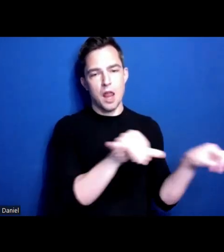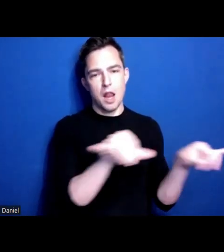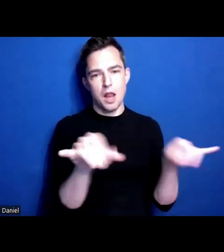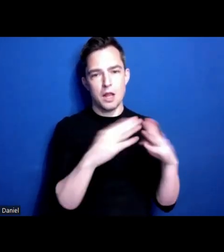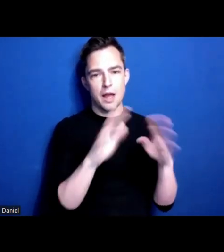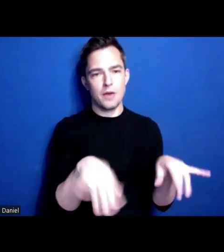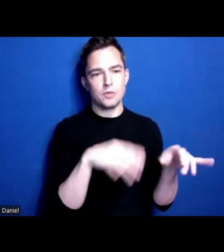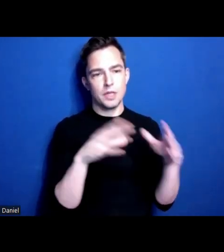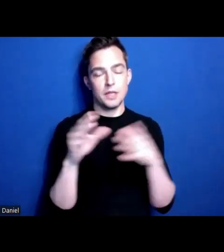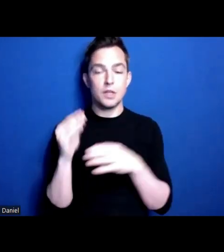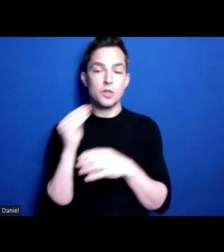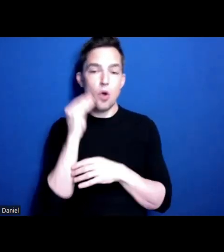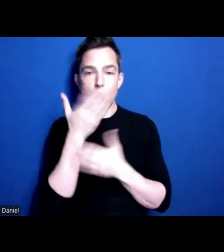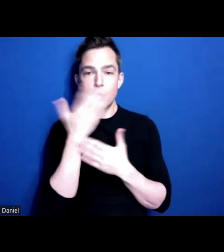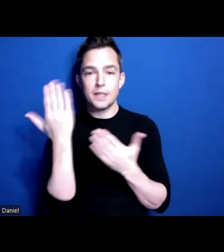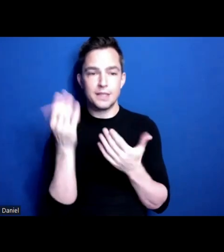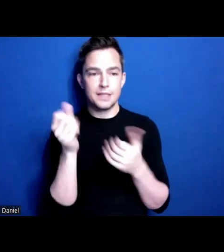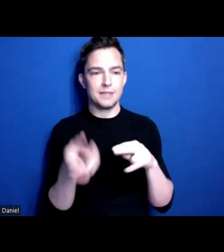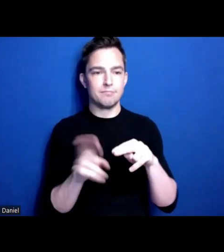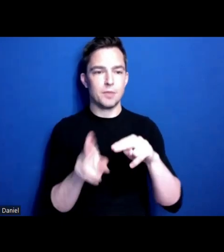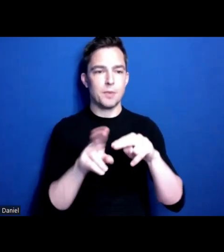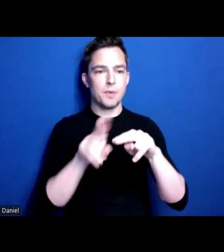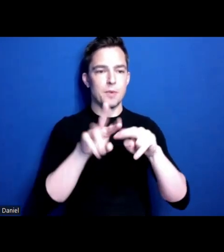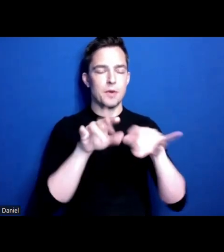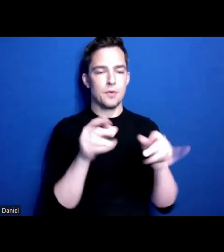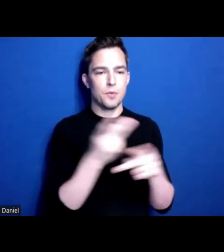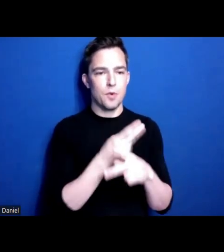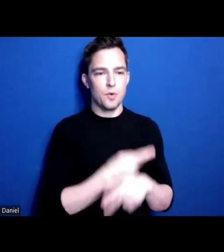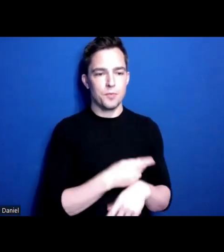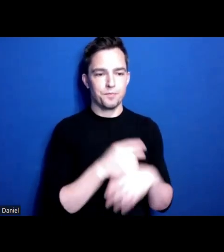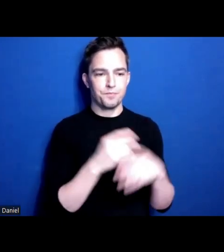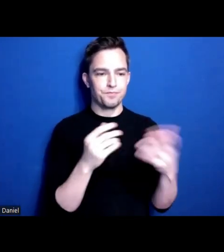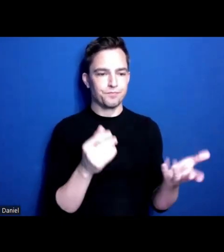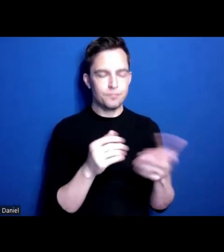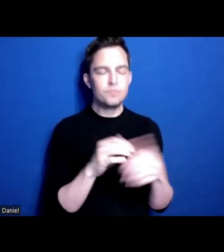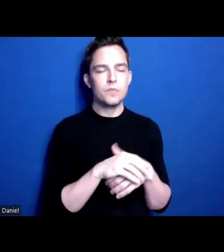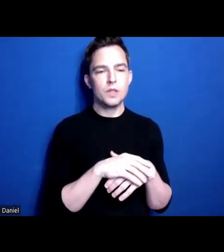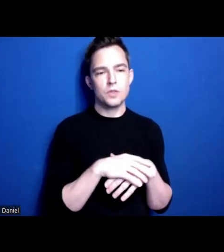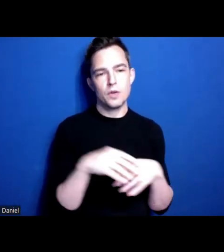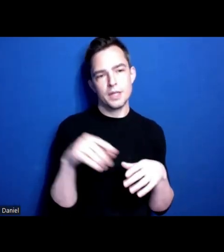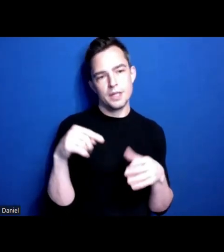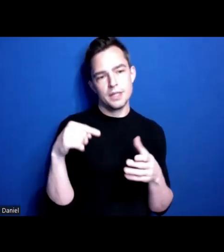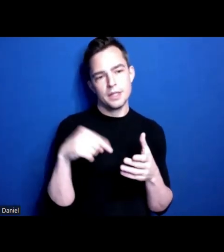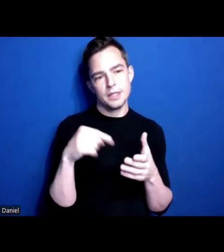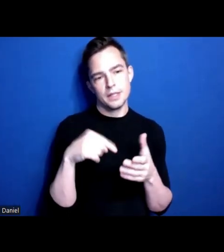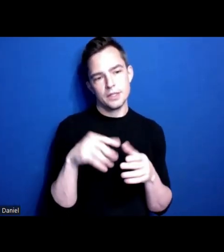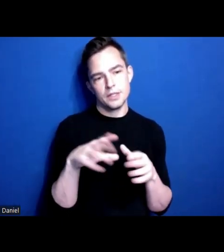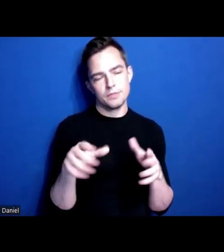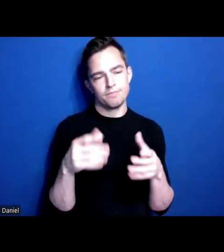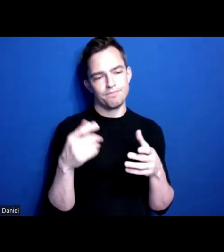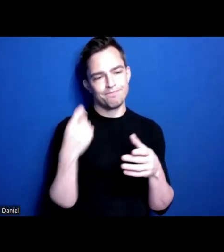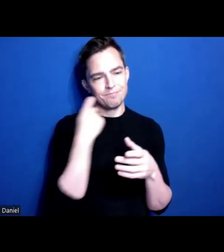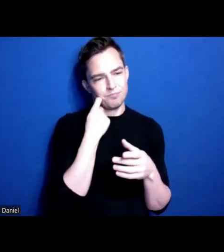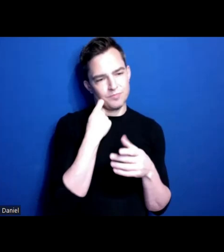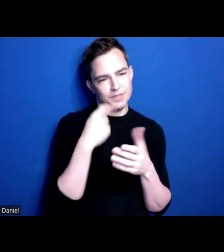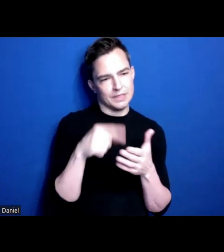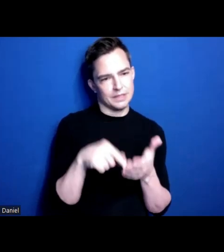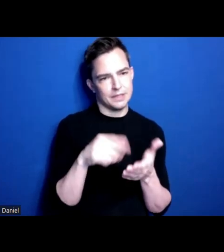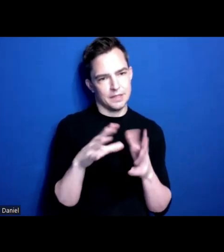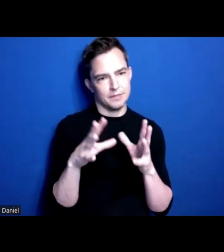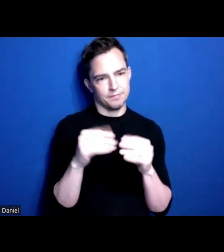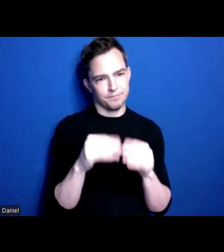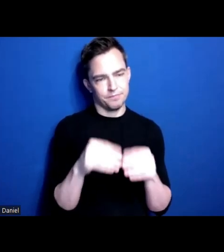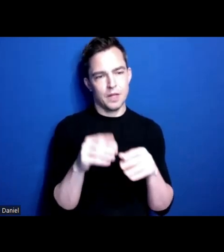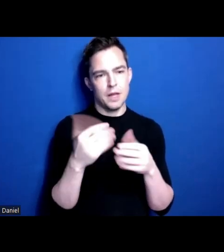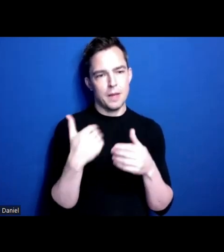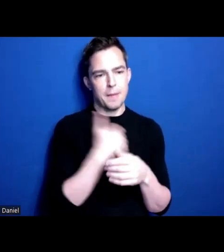and accelerating. So just this week at an AGM of my faculty association, members were